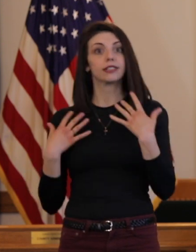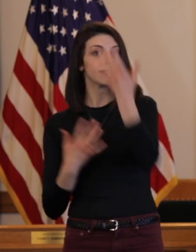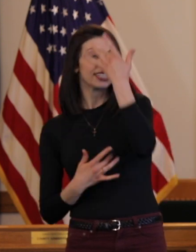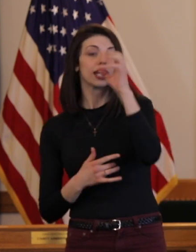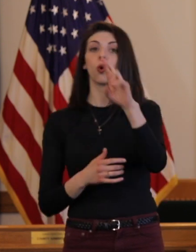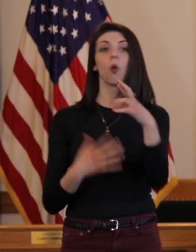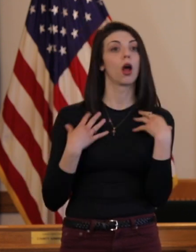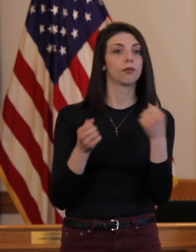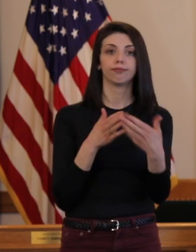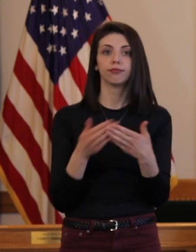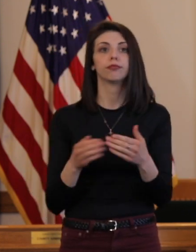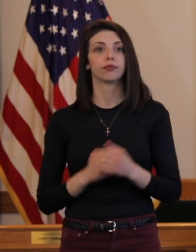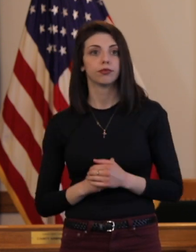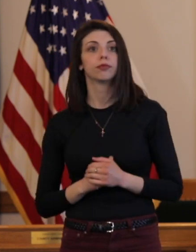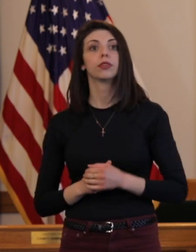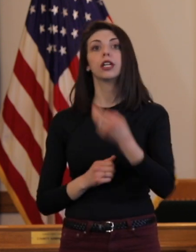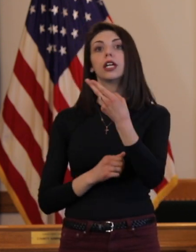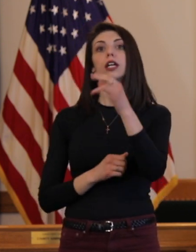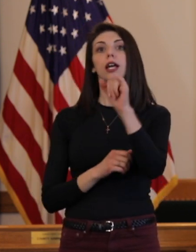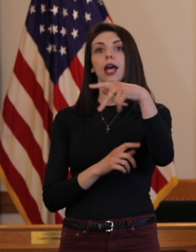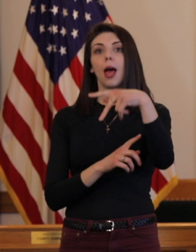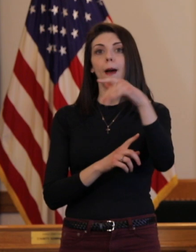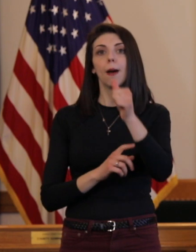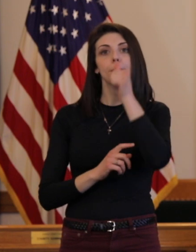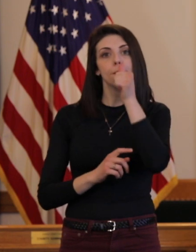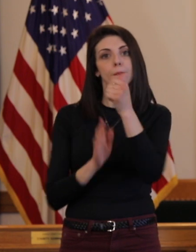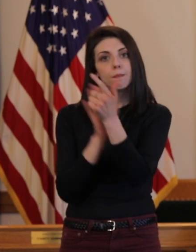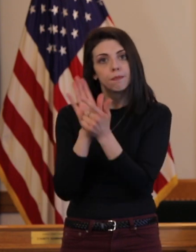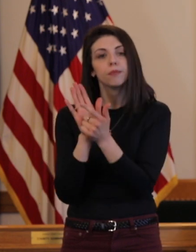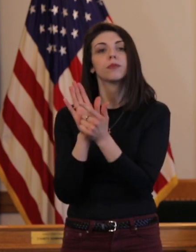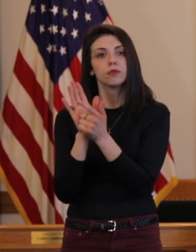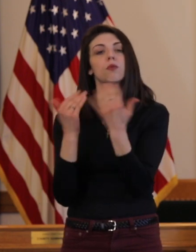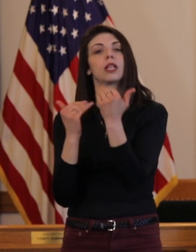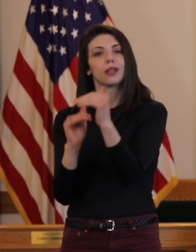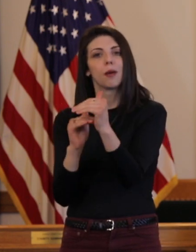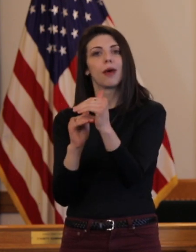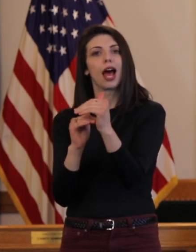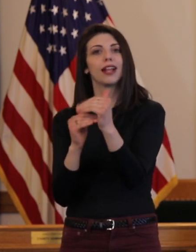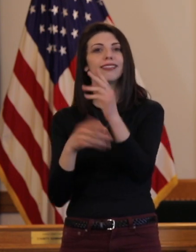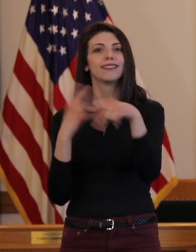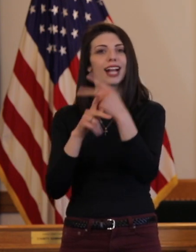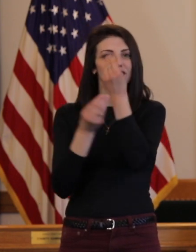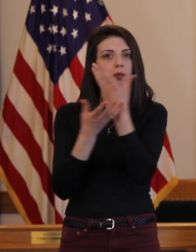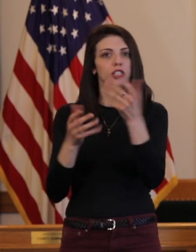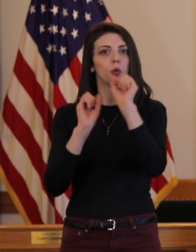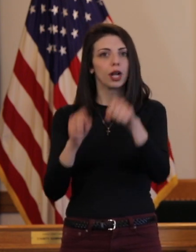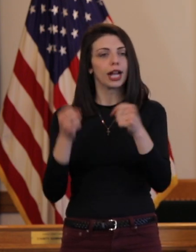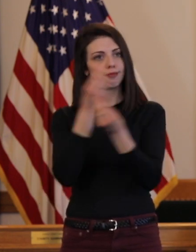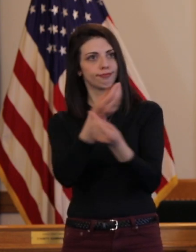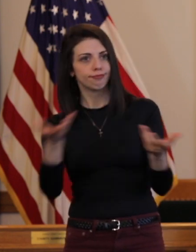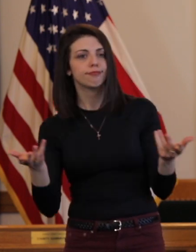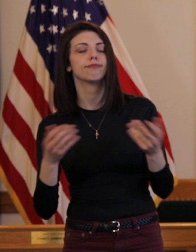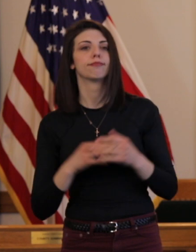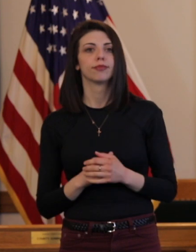state privacy laws prohibit the county from discussing the details of individual cases. Depending upon the testing location,